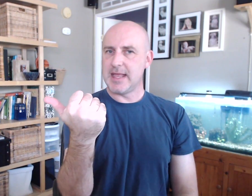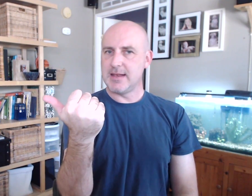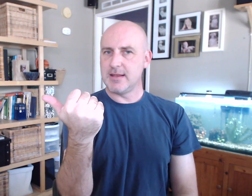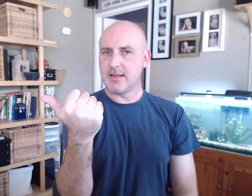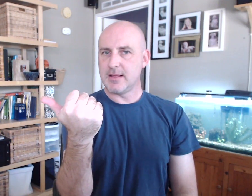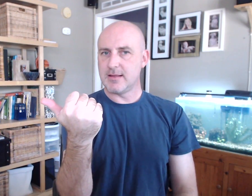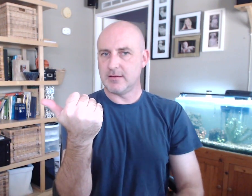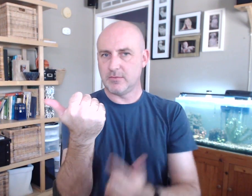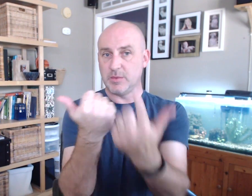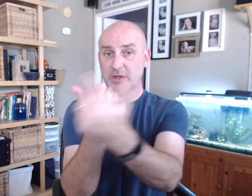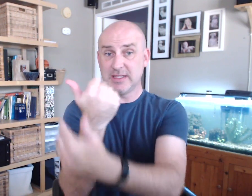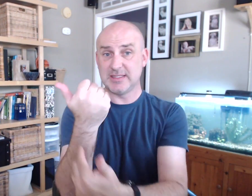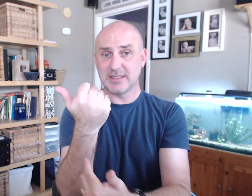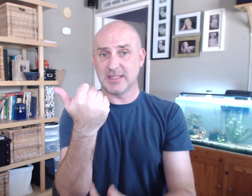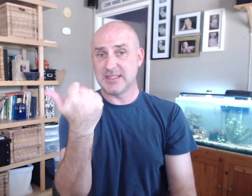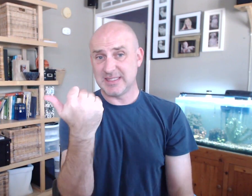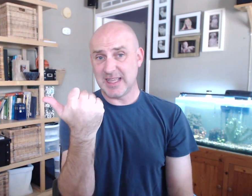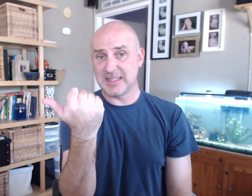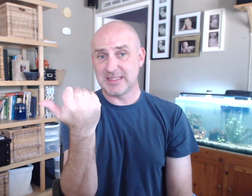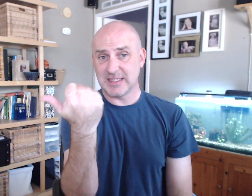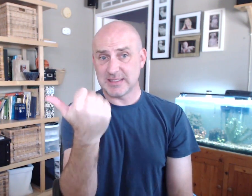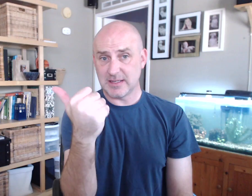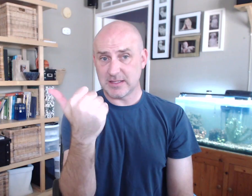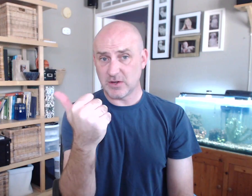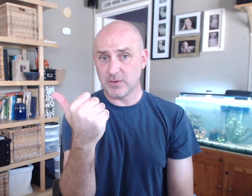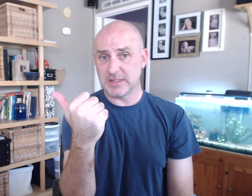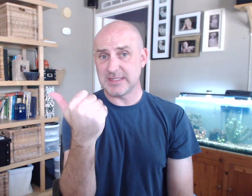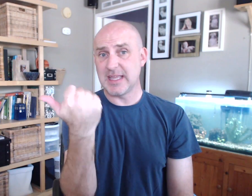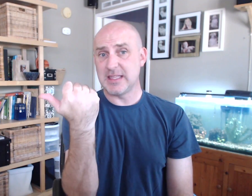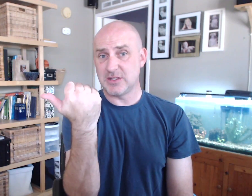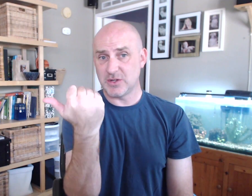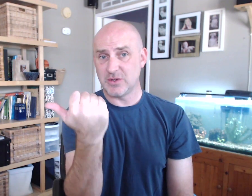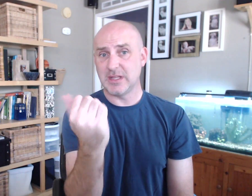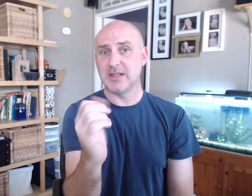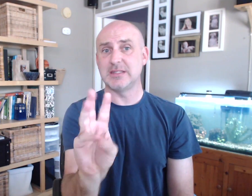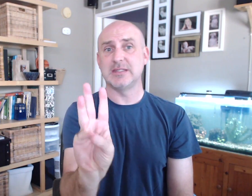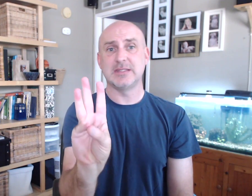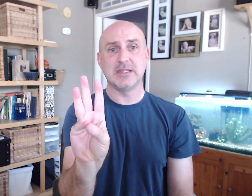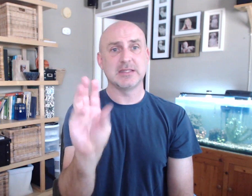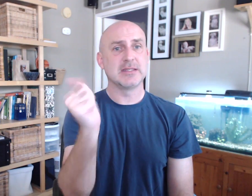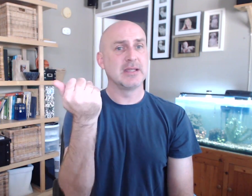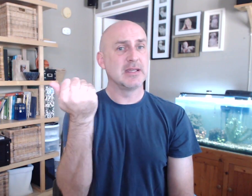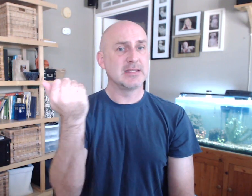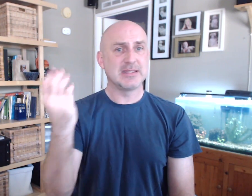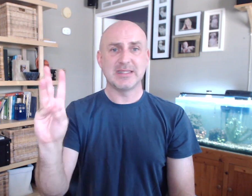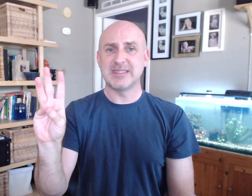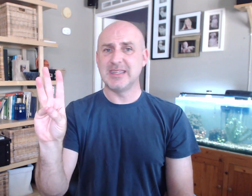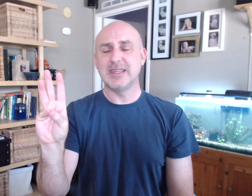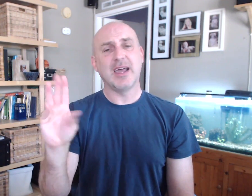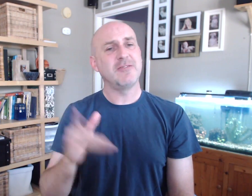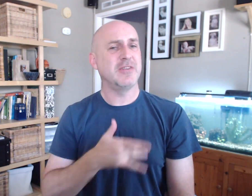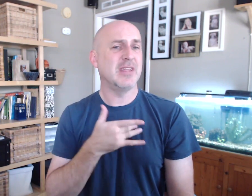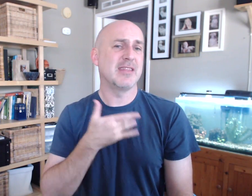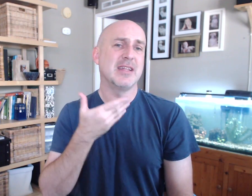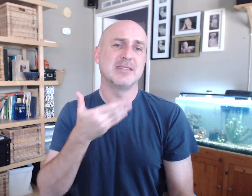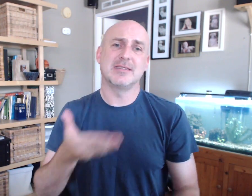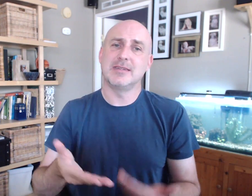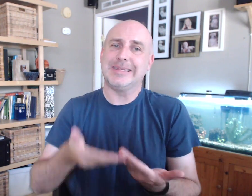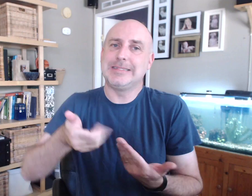10, remembering that 16 is 10 and 6, and starting with the 10 and then turning it into the 6, 16, I feel like that's easier